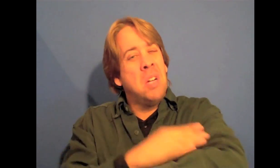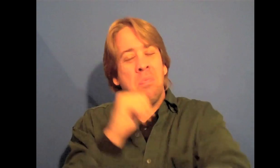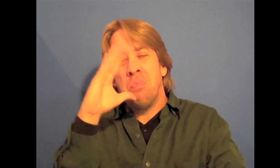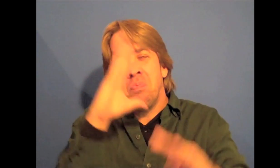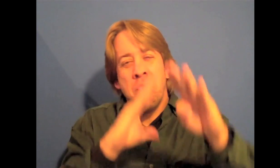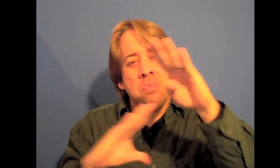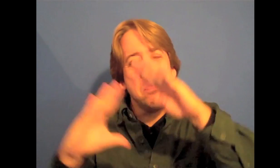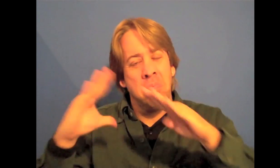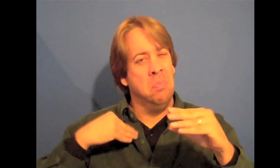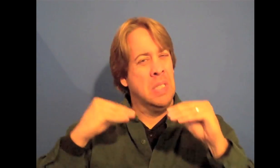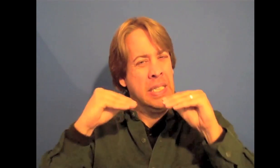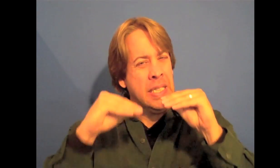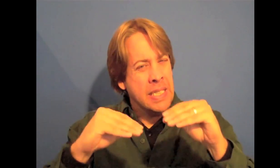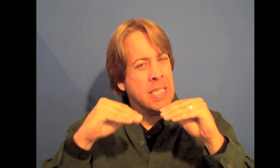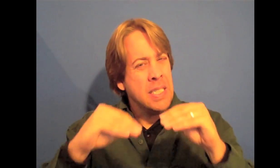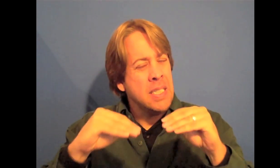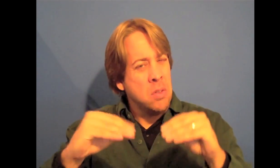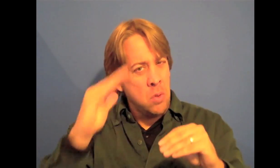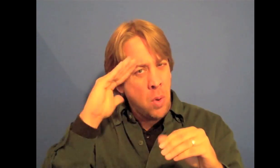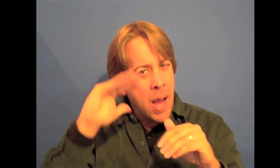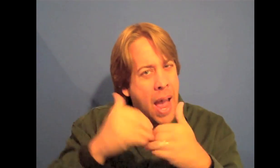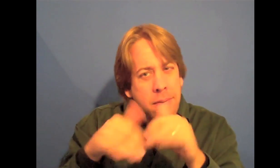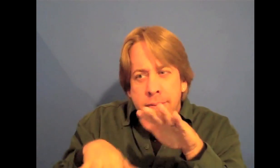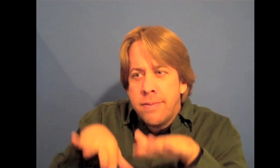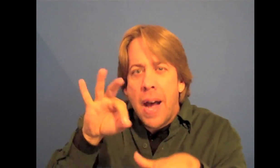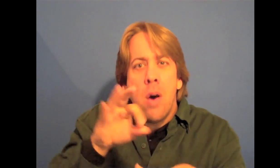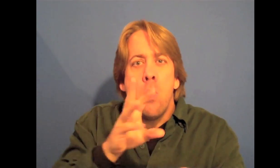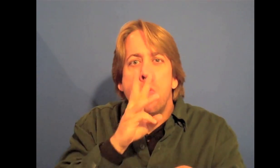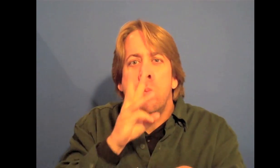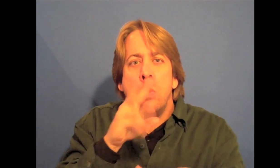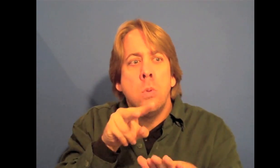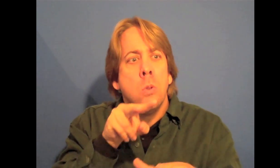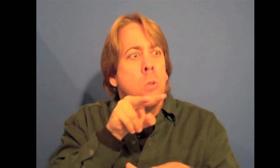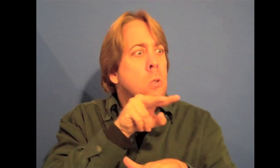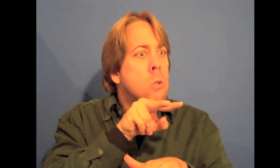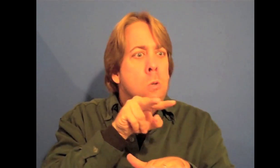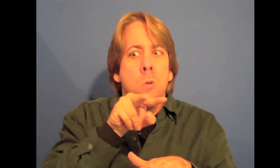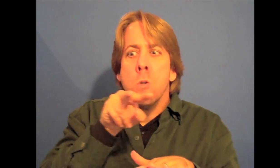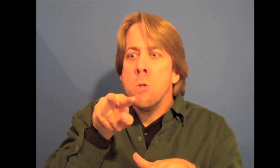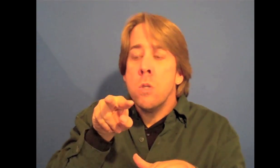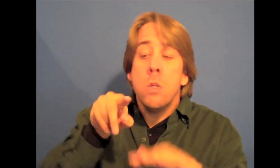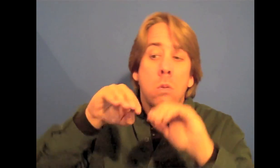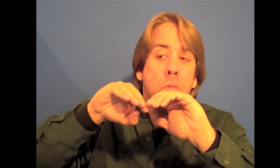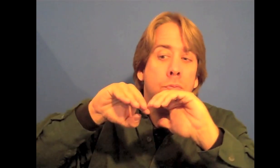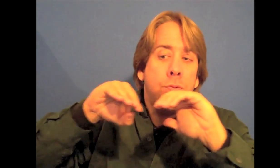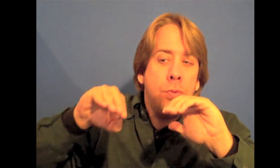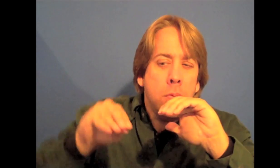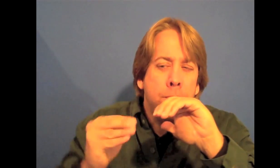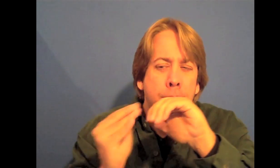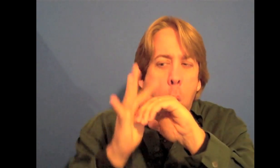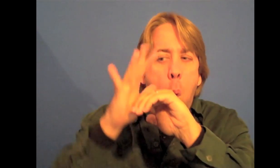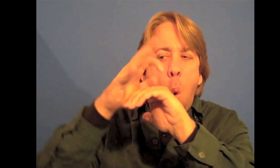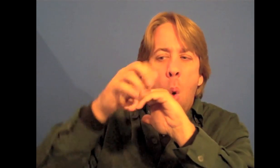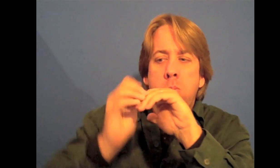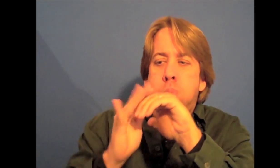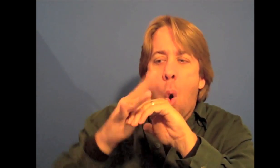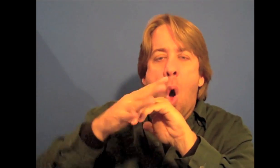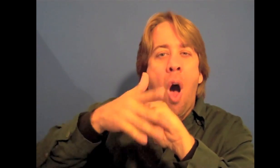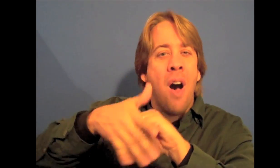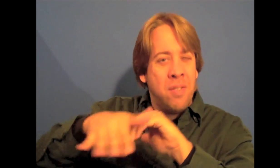I'd teach you to look for hidden streams and push through dry earth until you reached water. Then, tender heart, we'd splash sweet